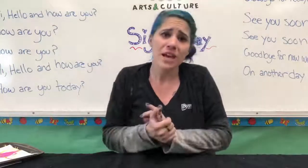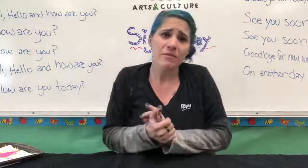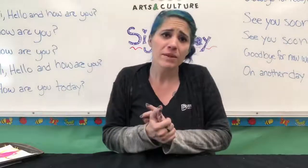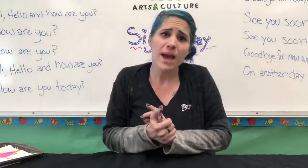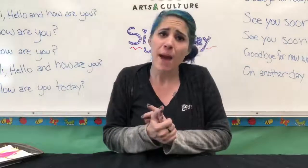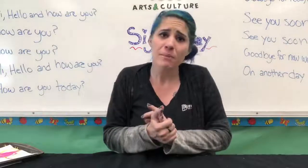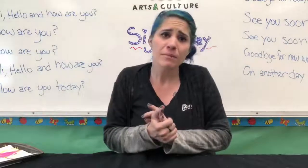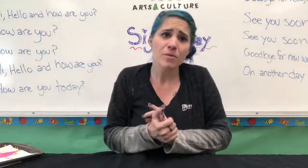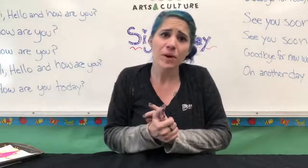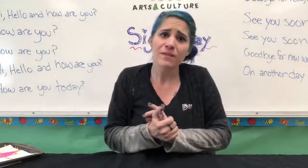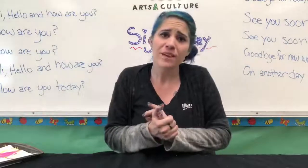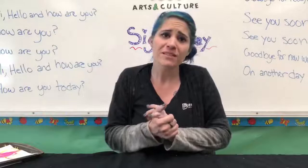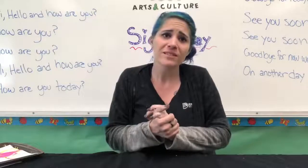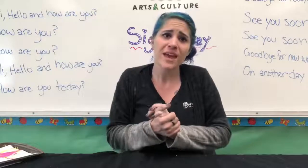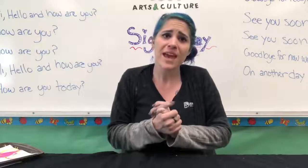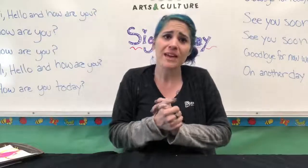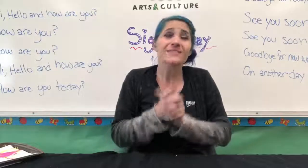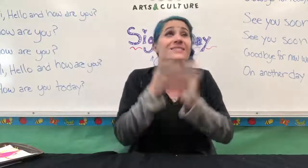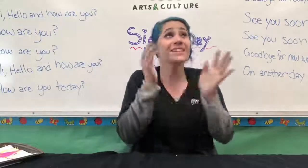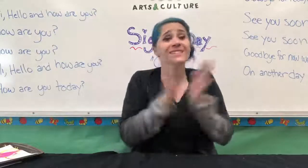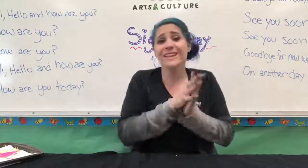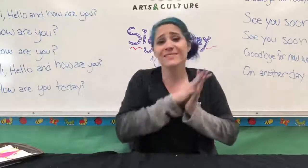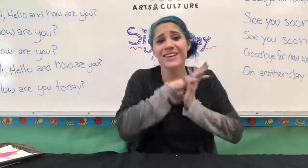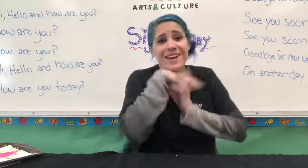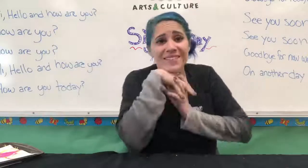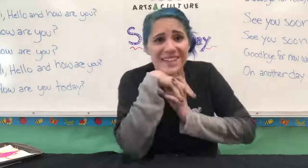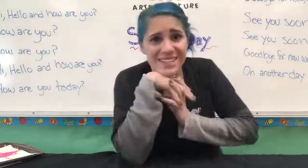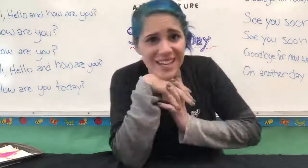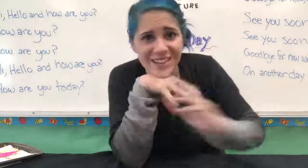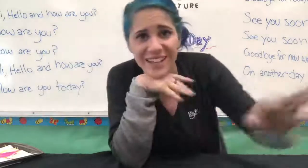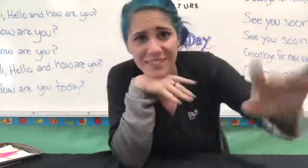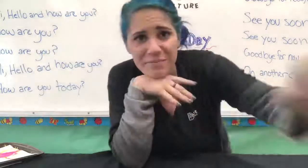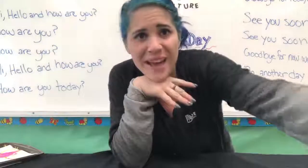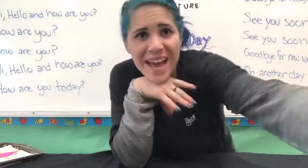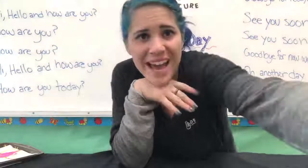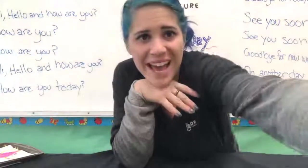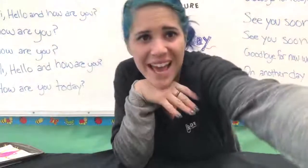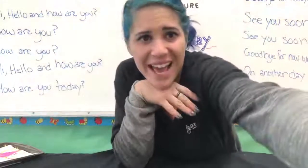day, everybody. Happy Memorial Day. Stay safe, stay healthy, and stay creative. Bye.